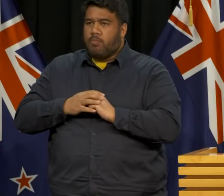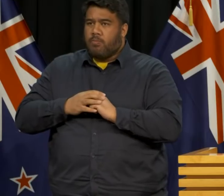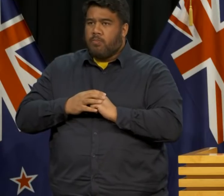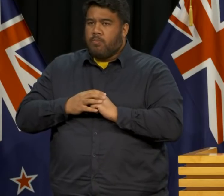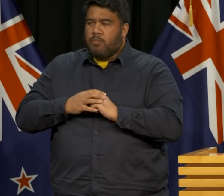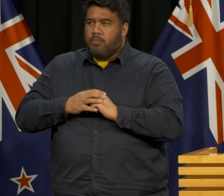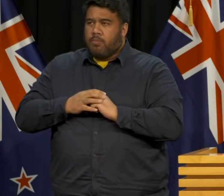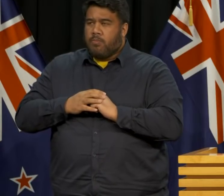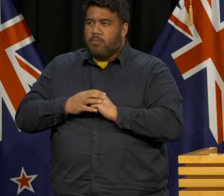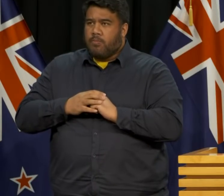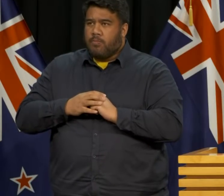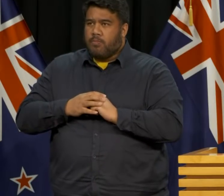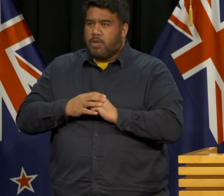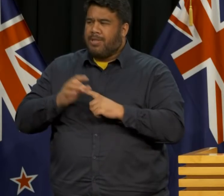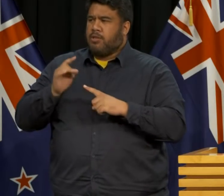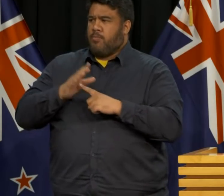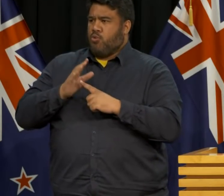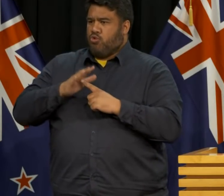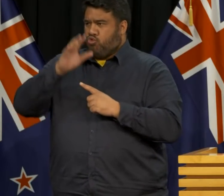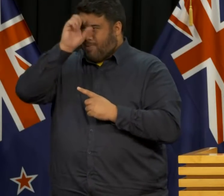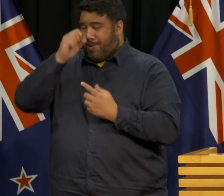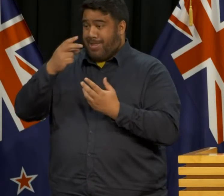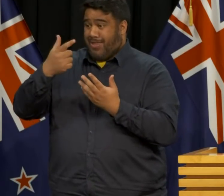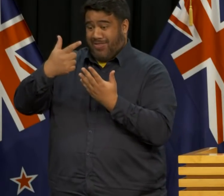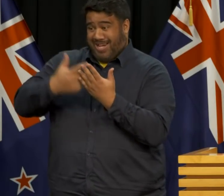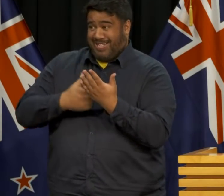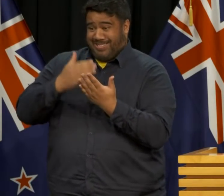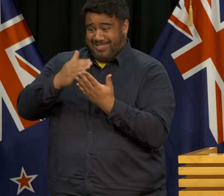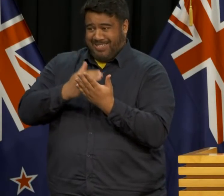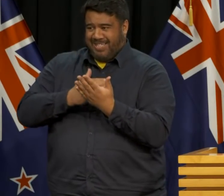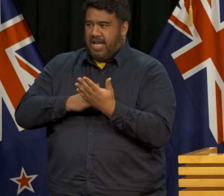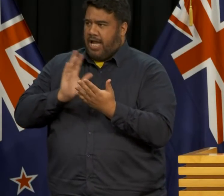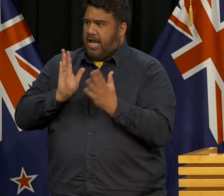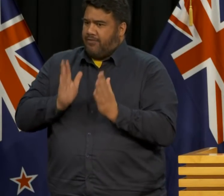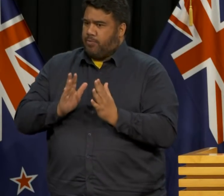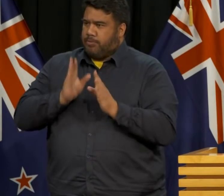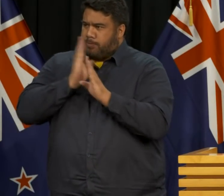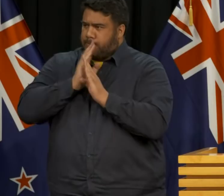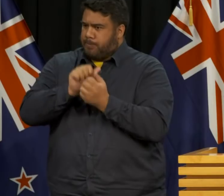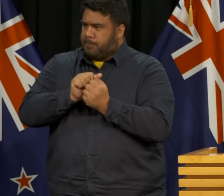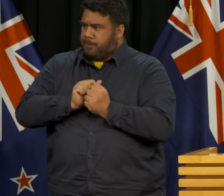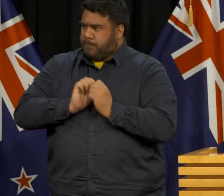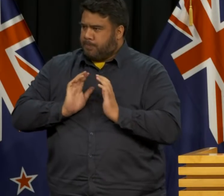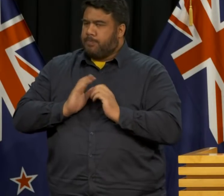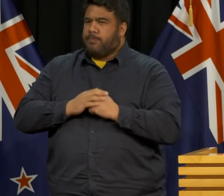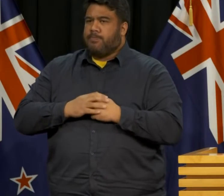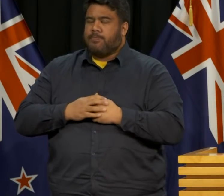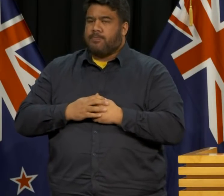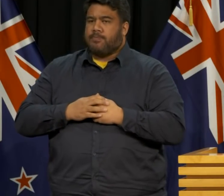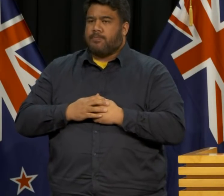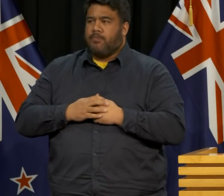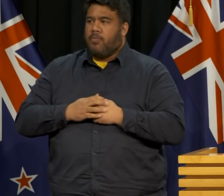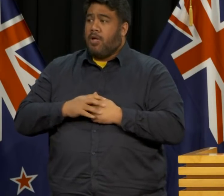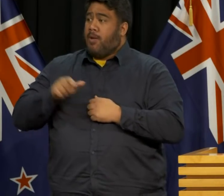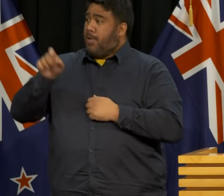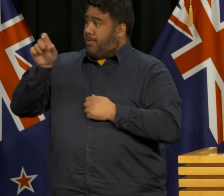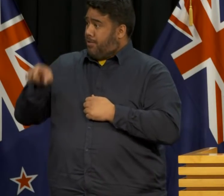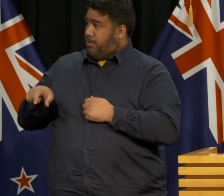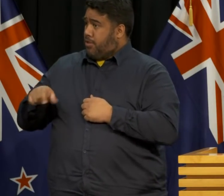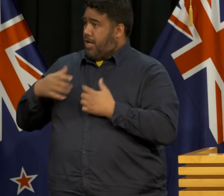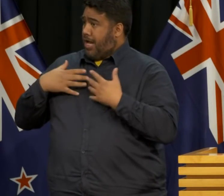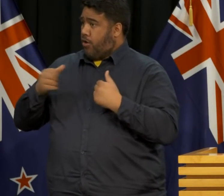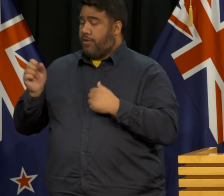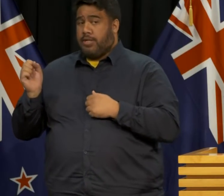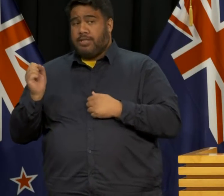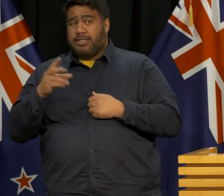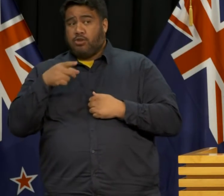always looking at, distribution lists. But having said that, and I do want to reiterate this, the organisation that it was sent to is a